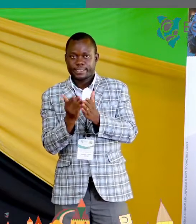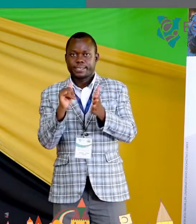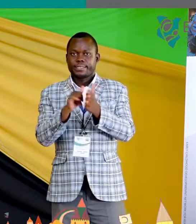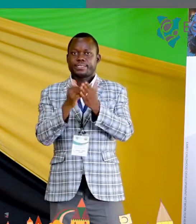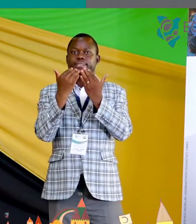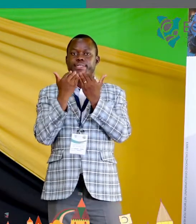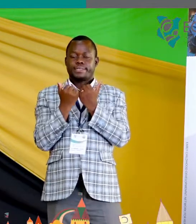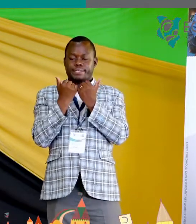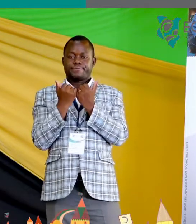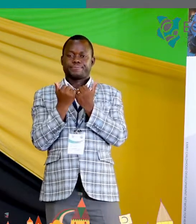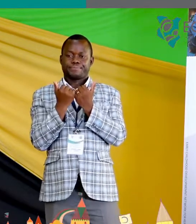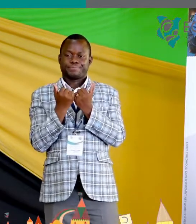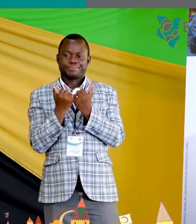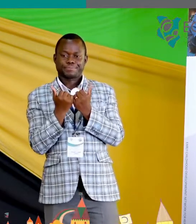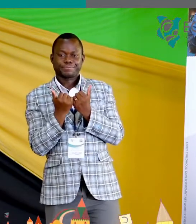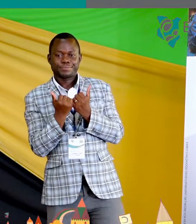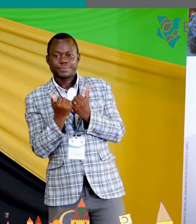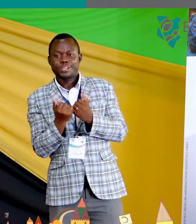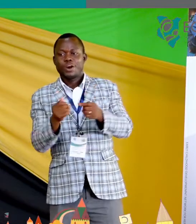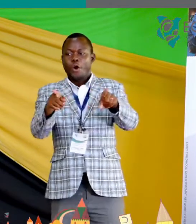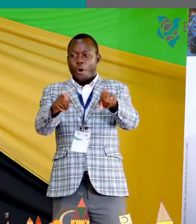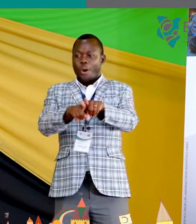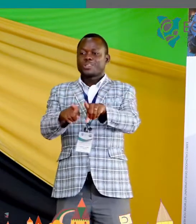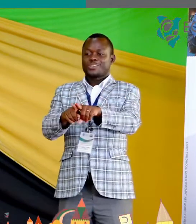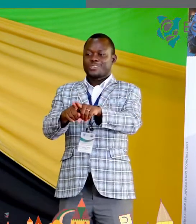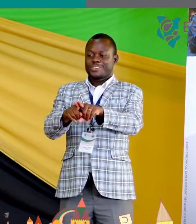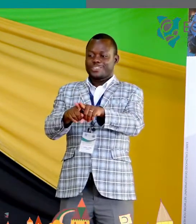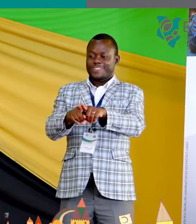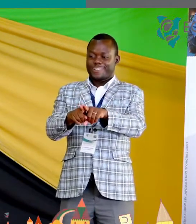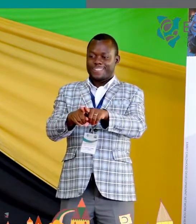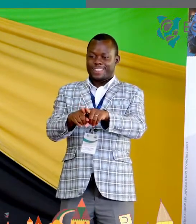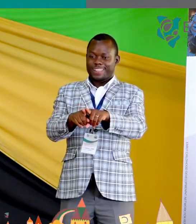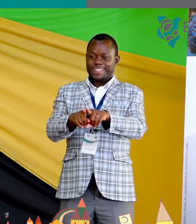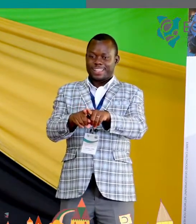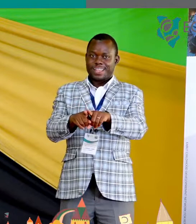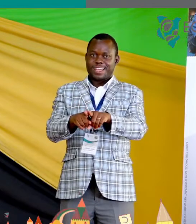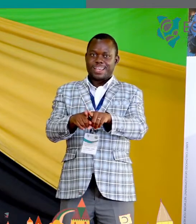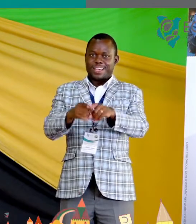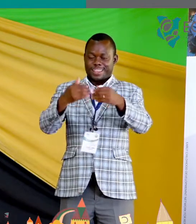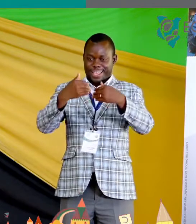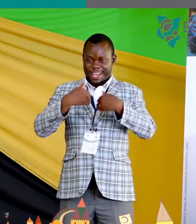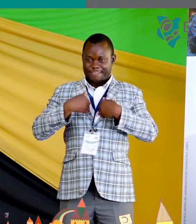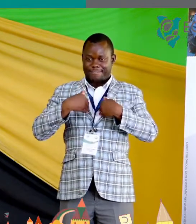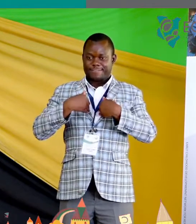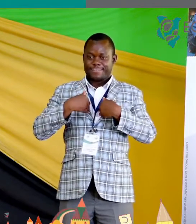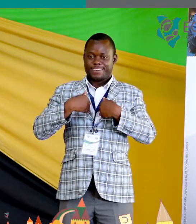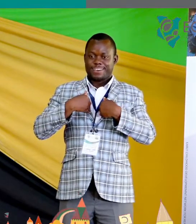you. We are also developing a ECD,